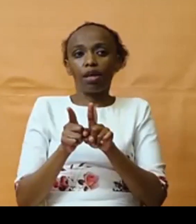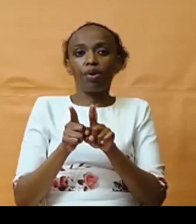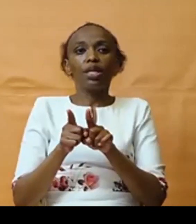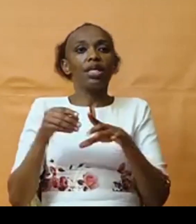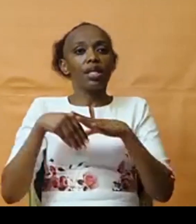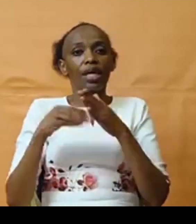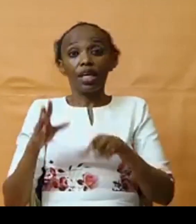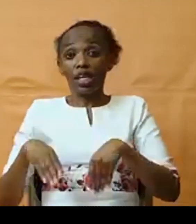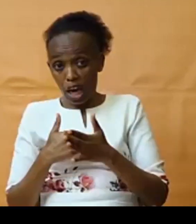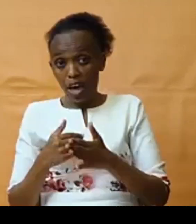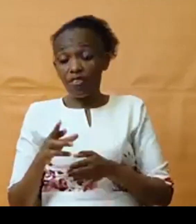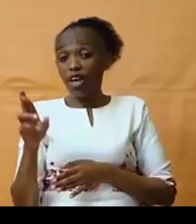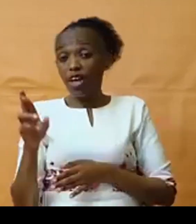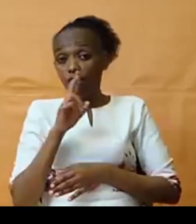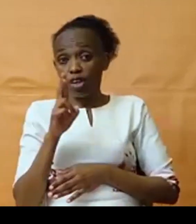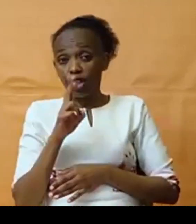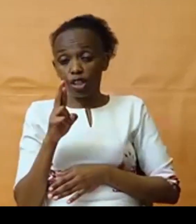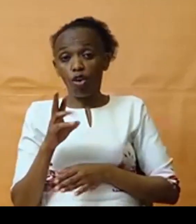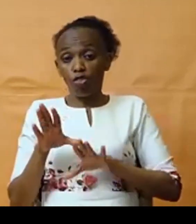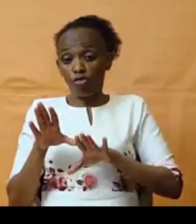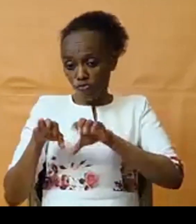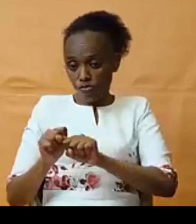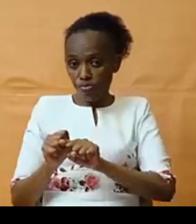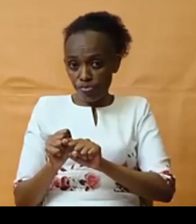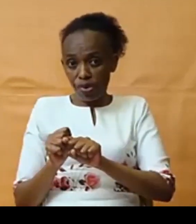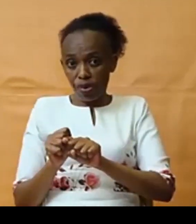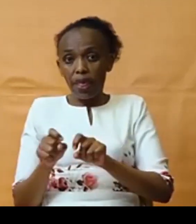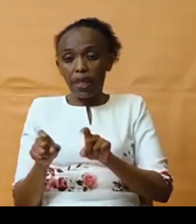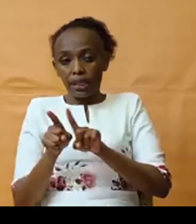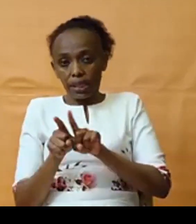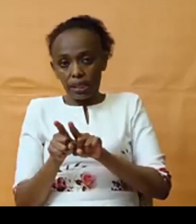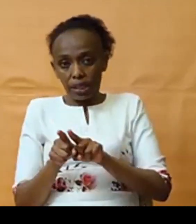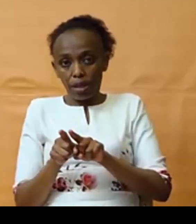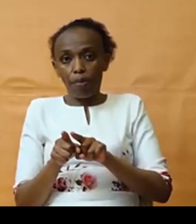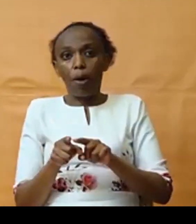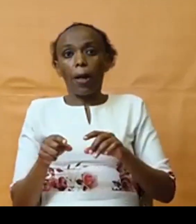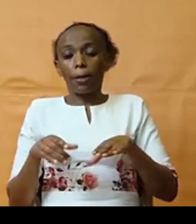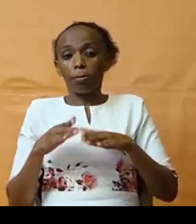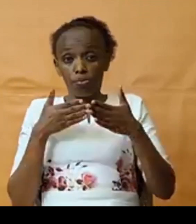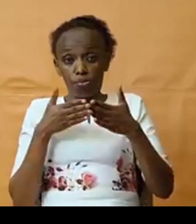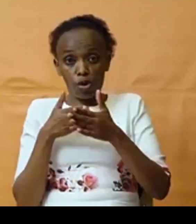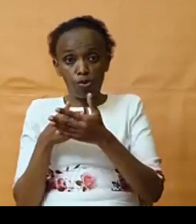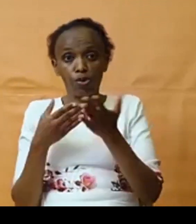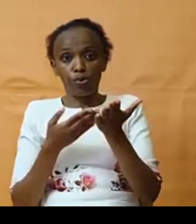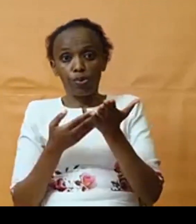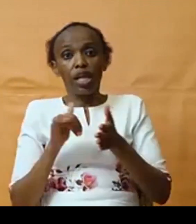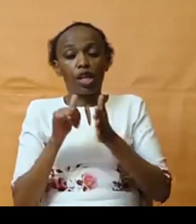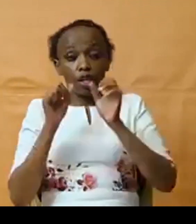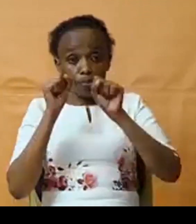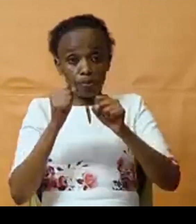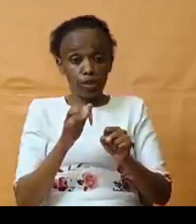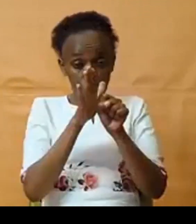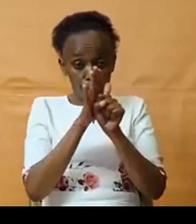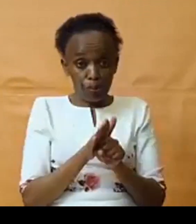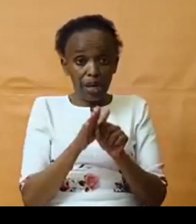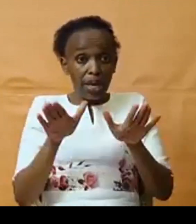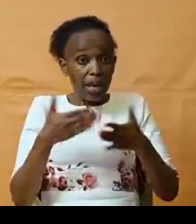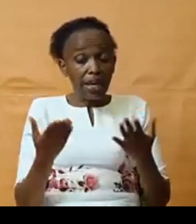creditors, there is the risk of holdouts, free riding of investors, which really can undermine any resolution process.